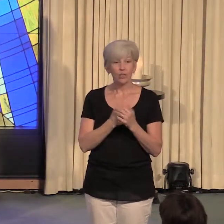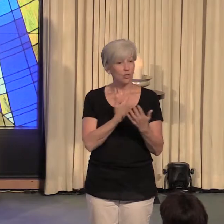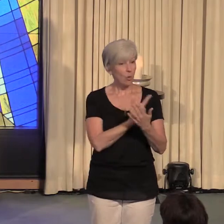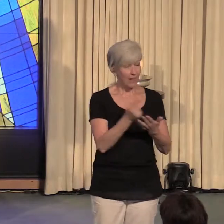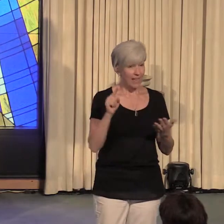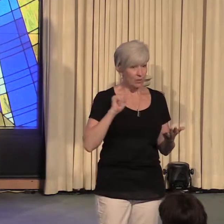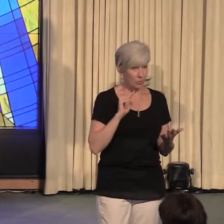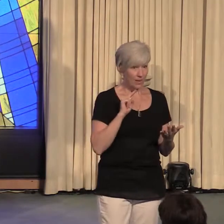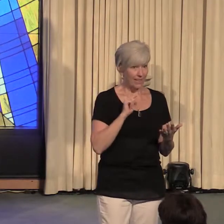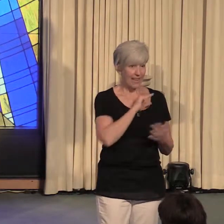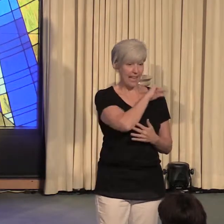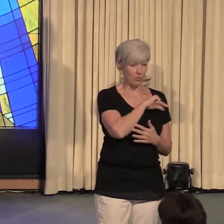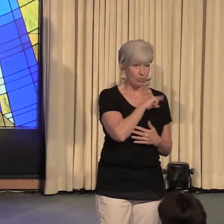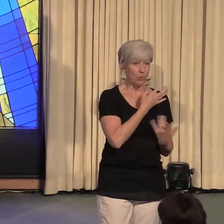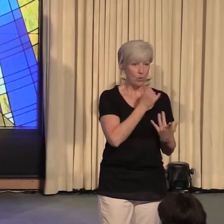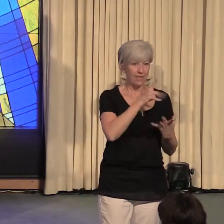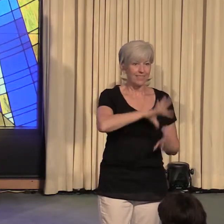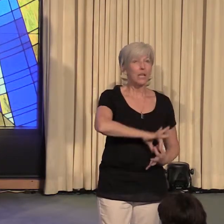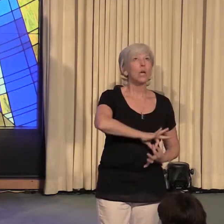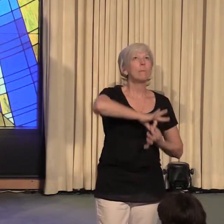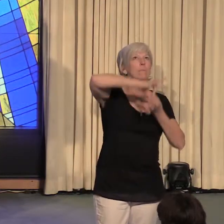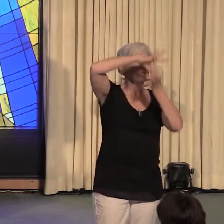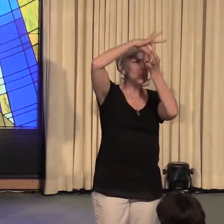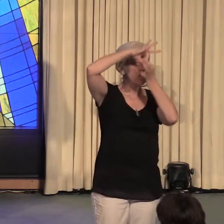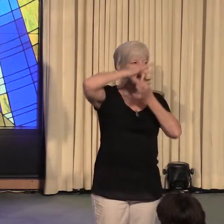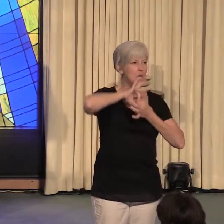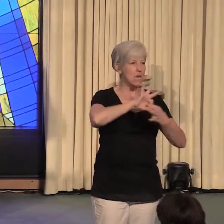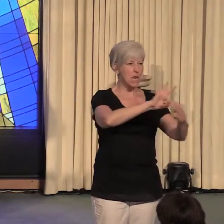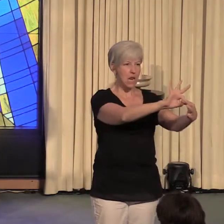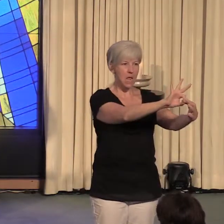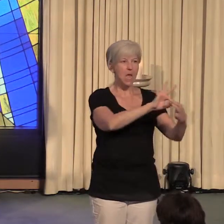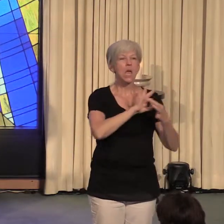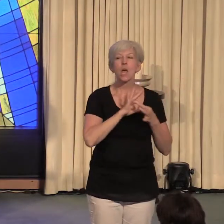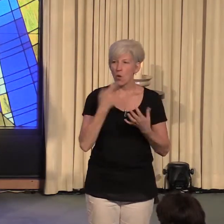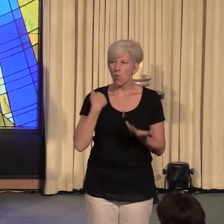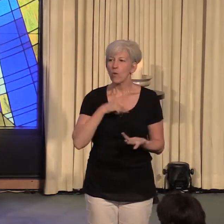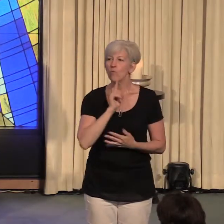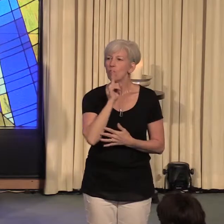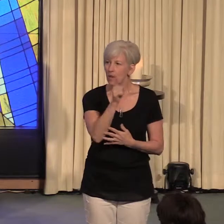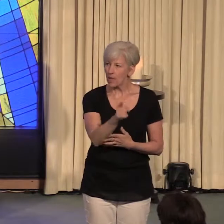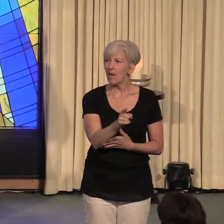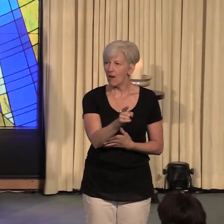was communion. We really are in common union. We are one.